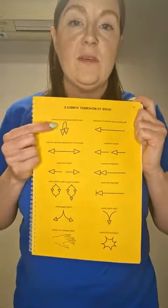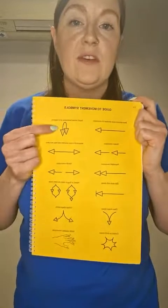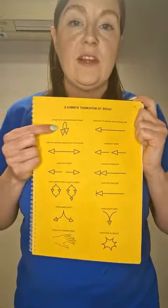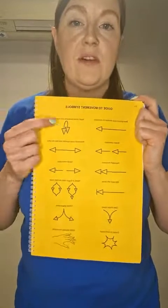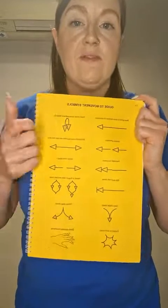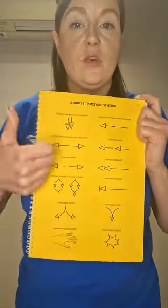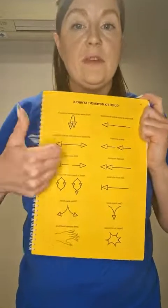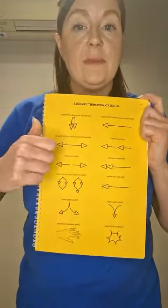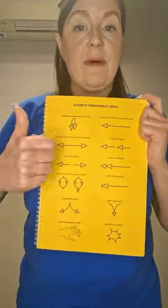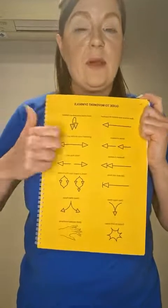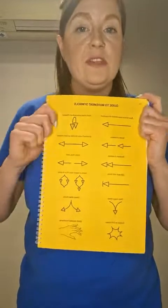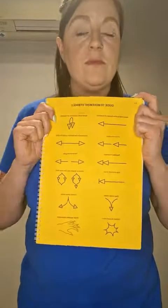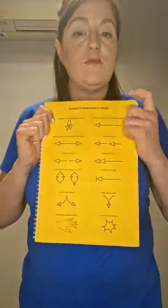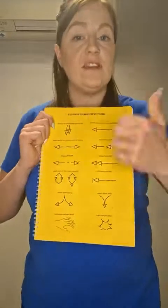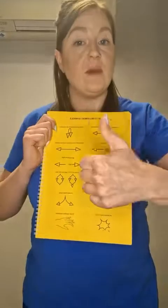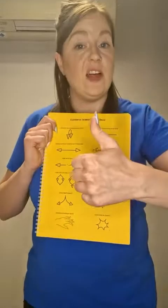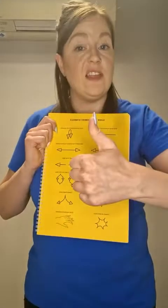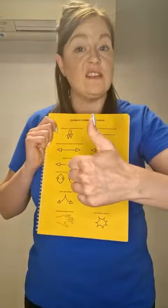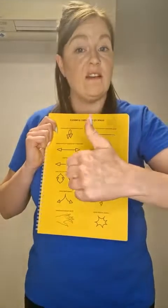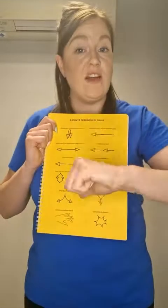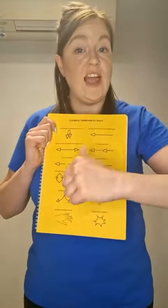like a forwards and backwards movement, so like in sign for hello.